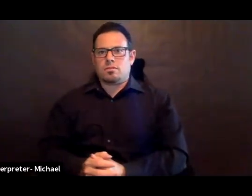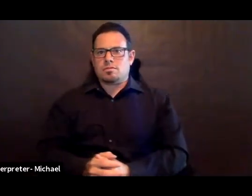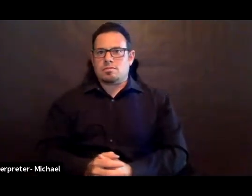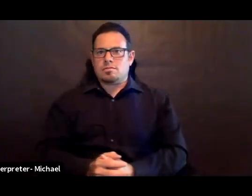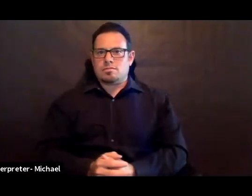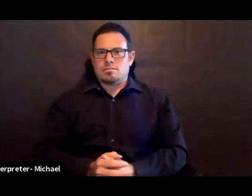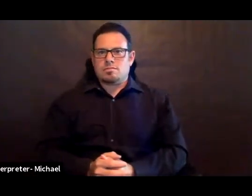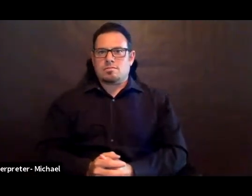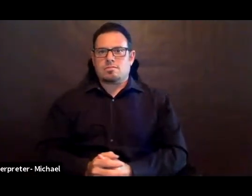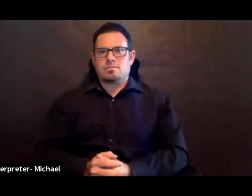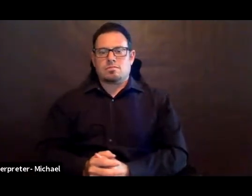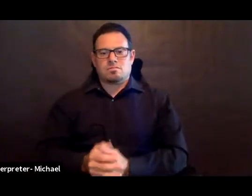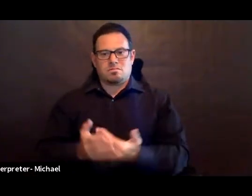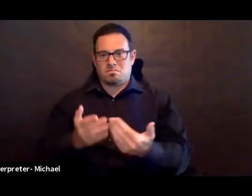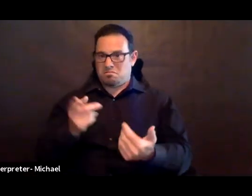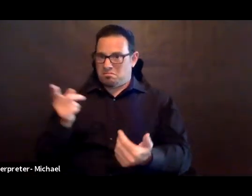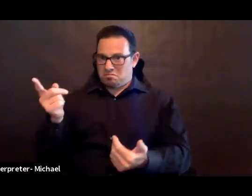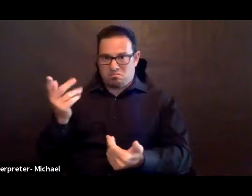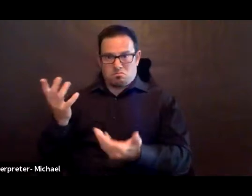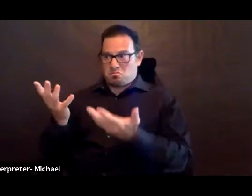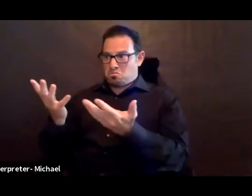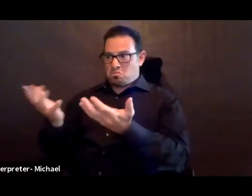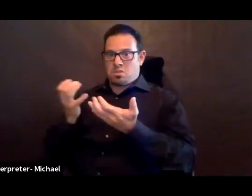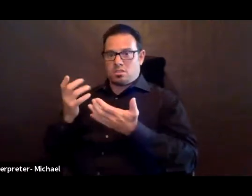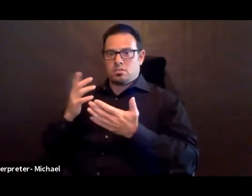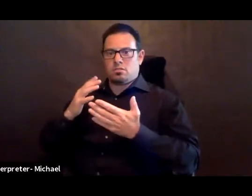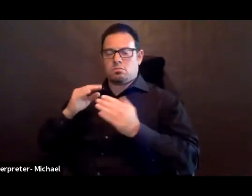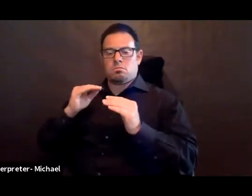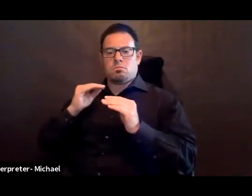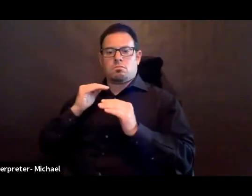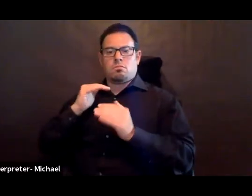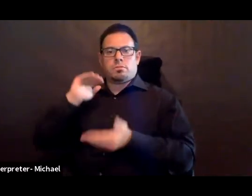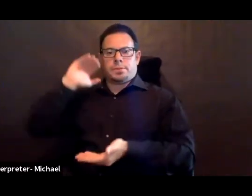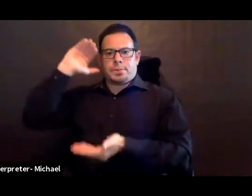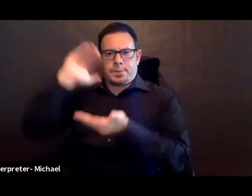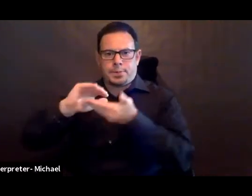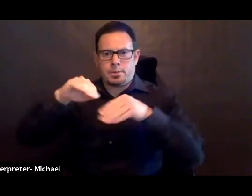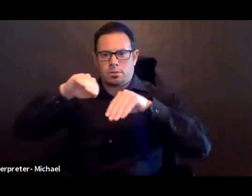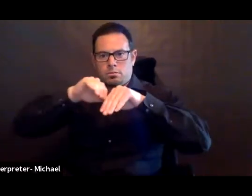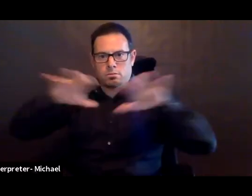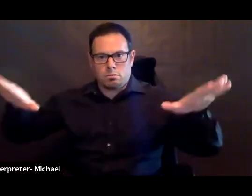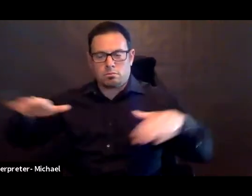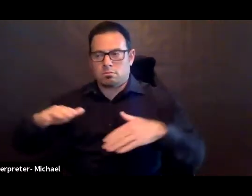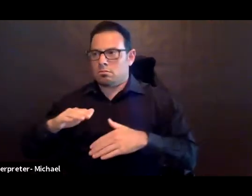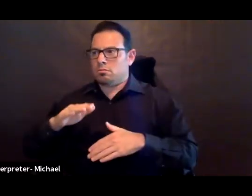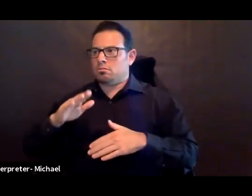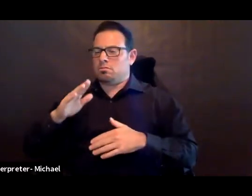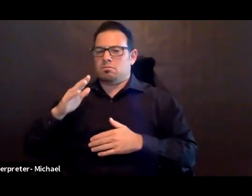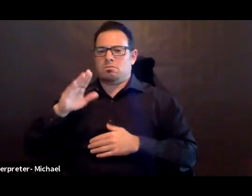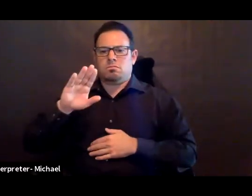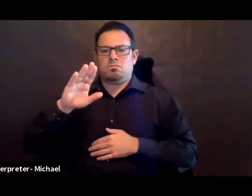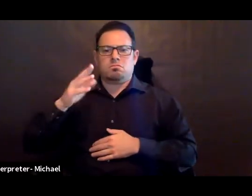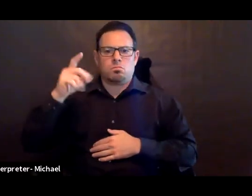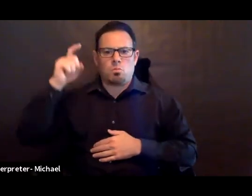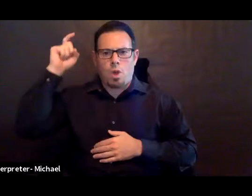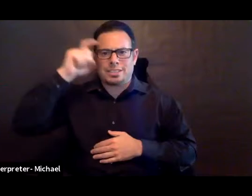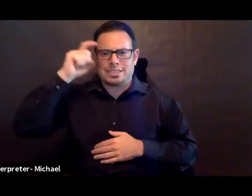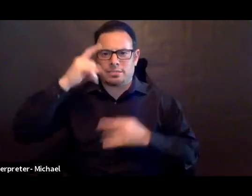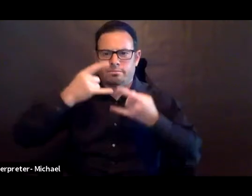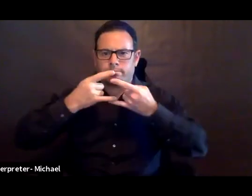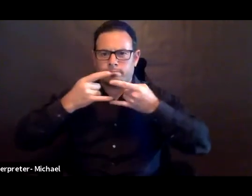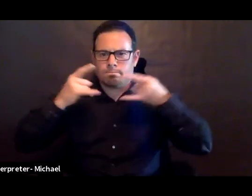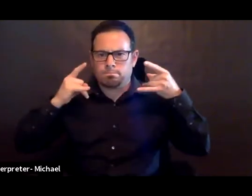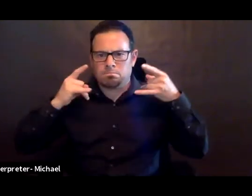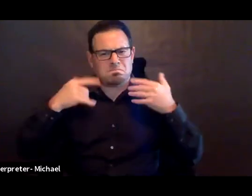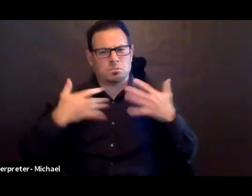make. Now I'd like to turn it over to Chris Ersman to give some updates on some of the more specific issues that we've been tracking, and then we'll open